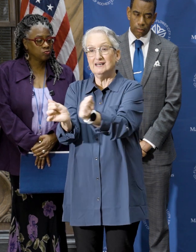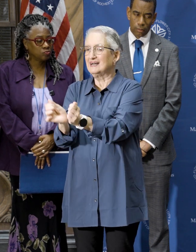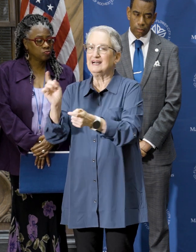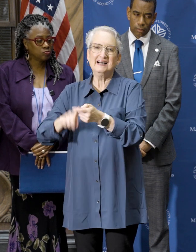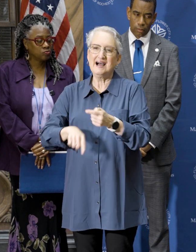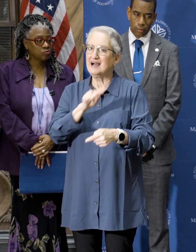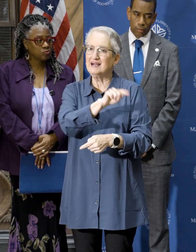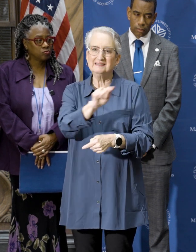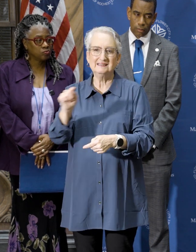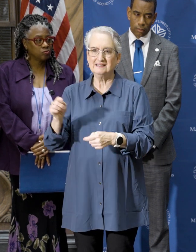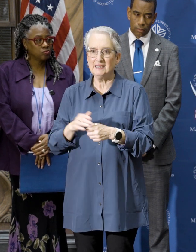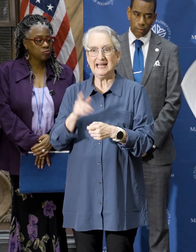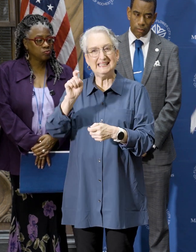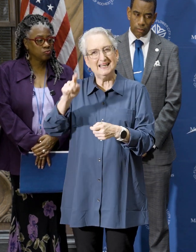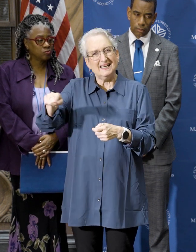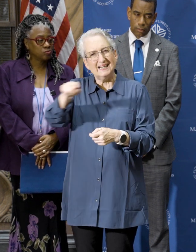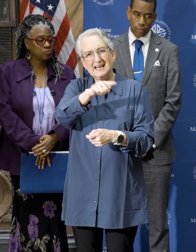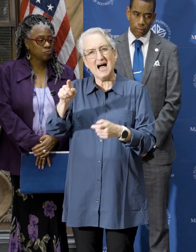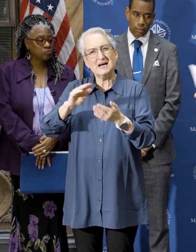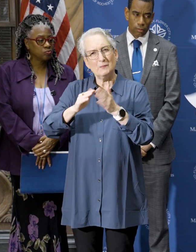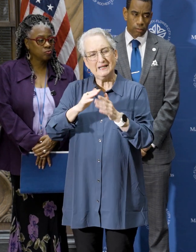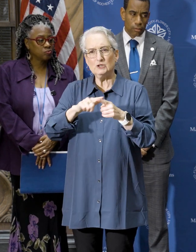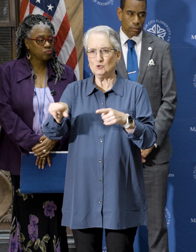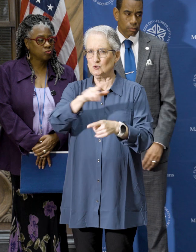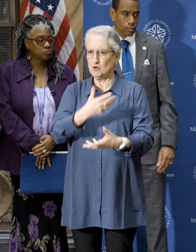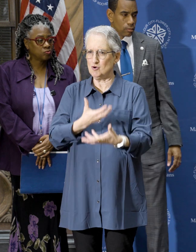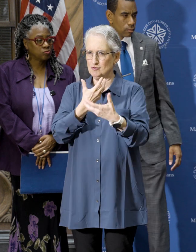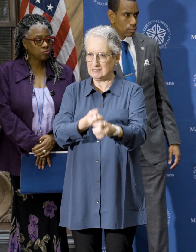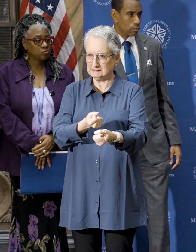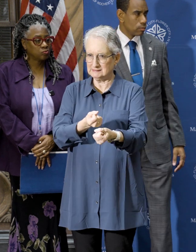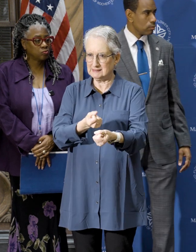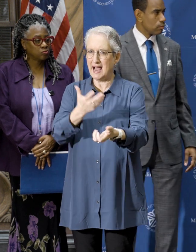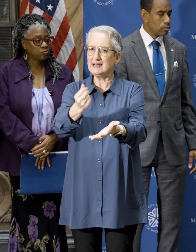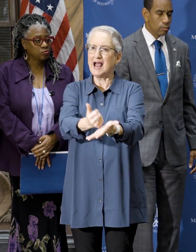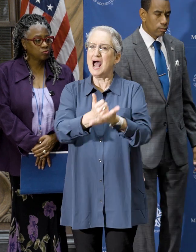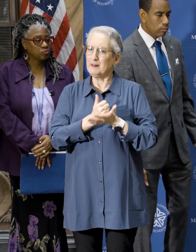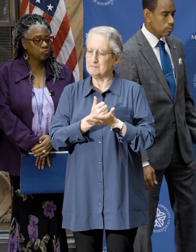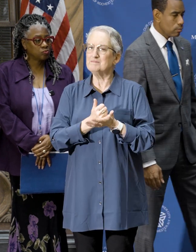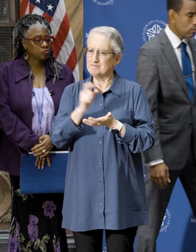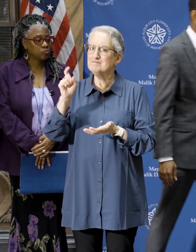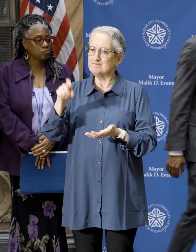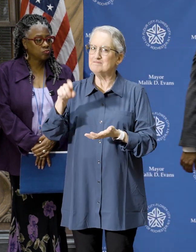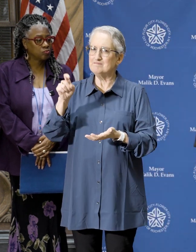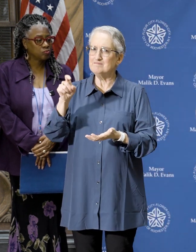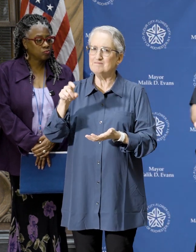and the help of our community. And these events were a giant step in the right direction.